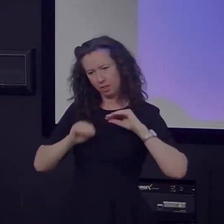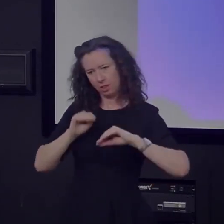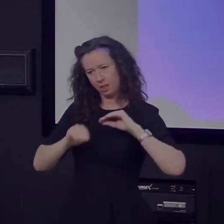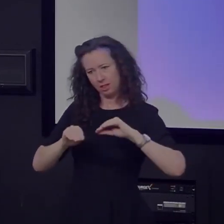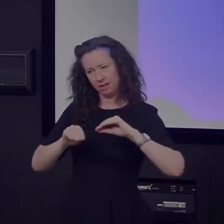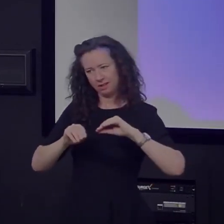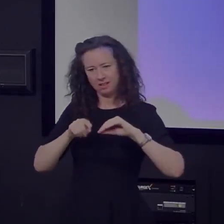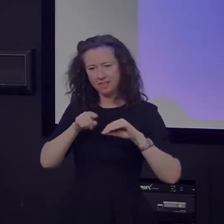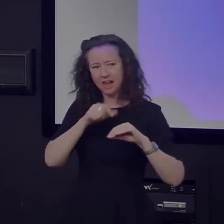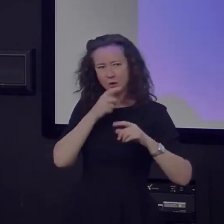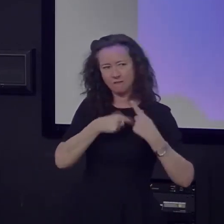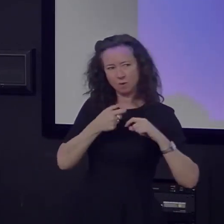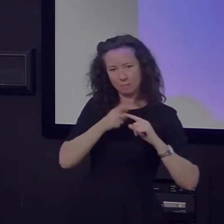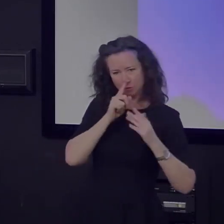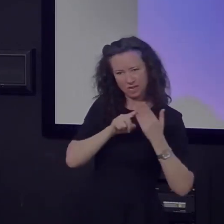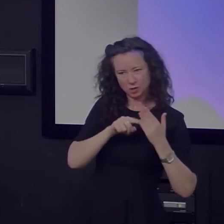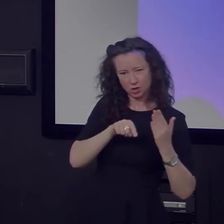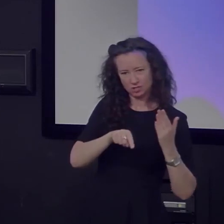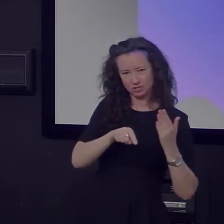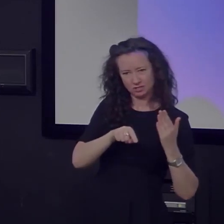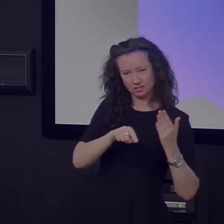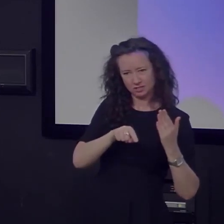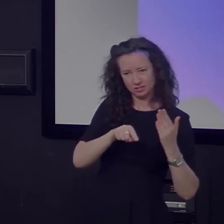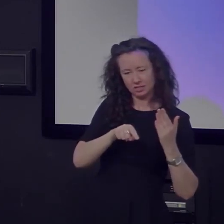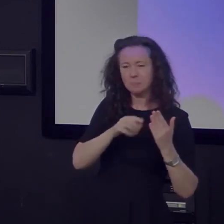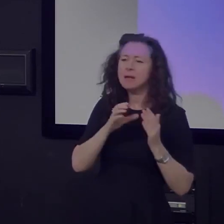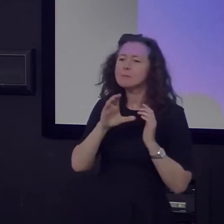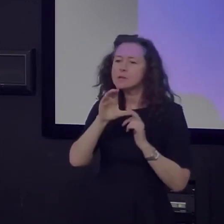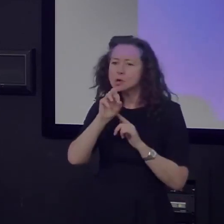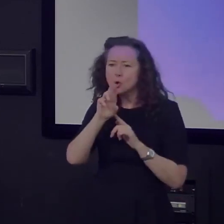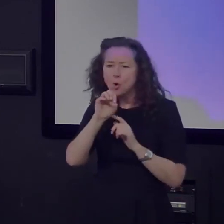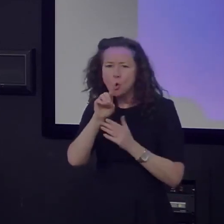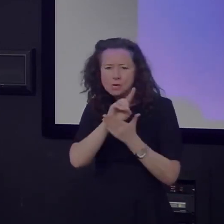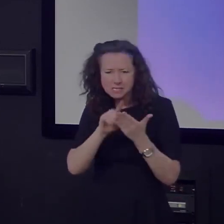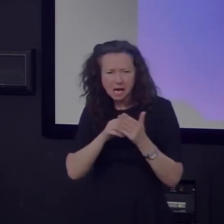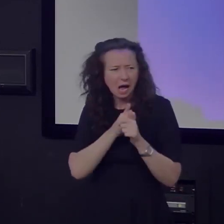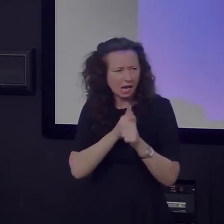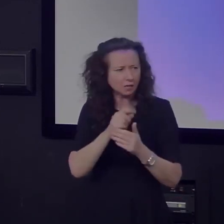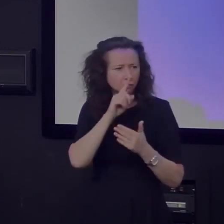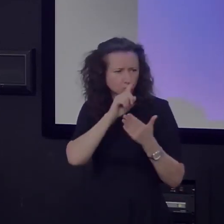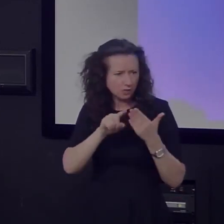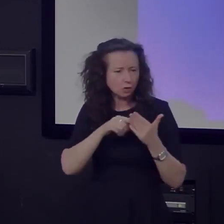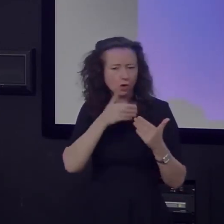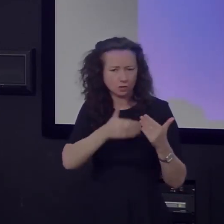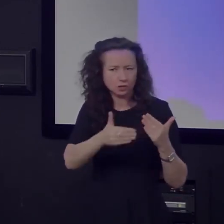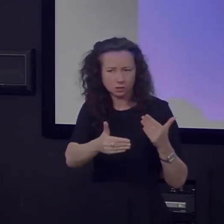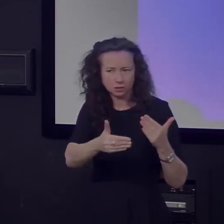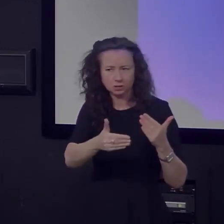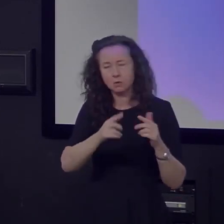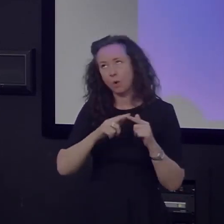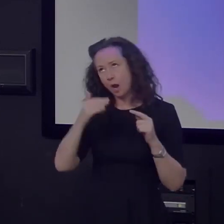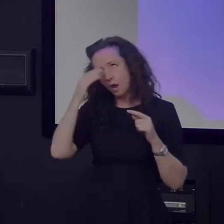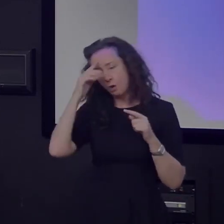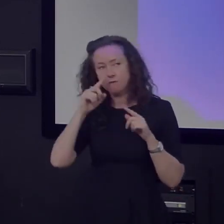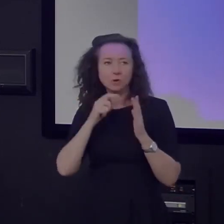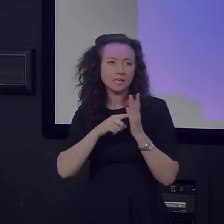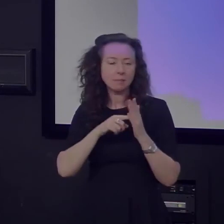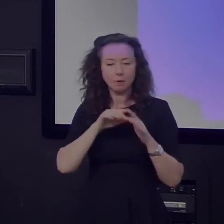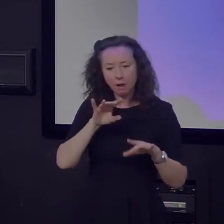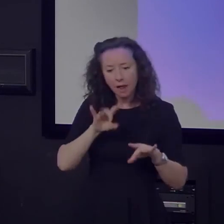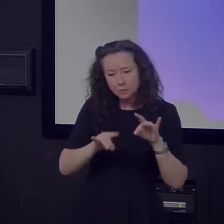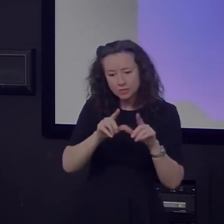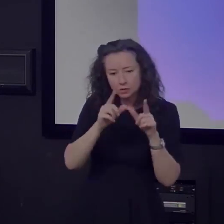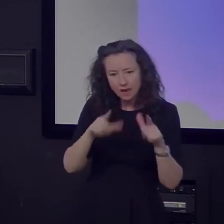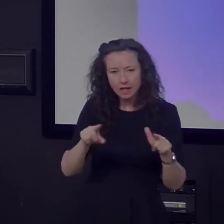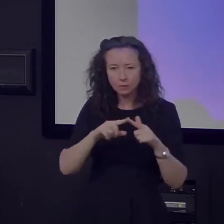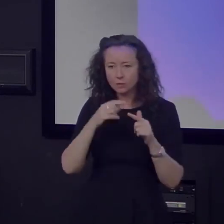on your research at all. The core design might be based on your research and what you know about acquisition of language and about signing